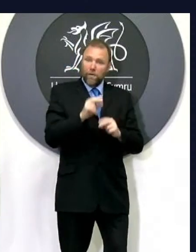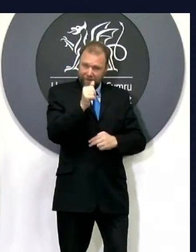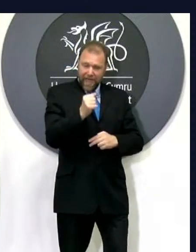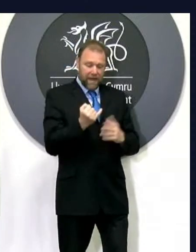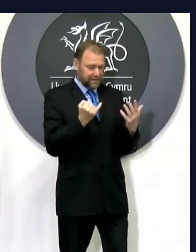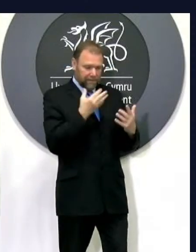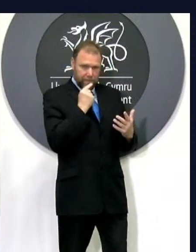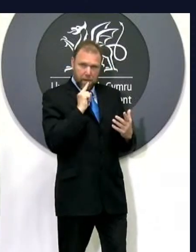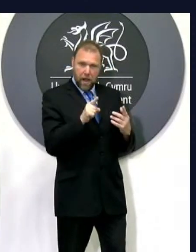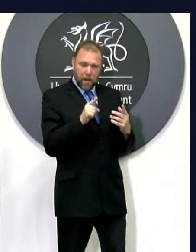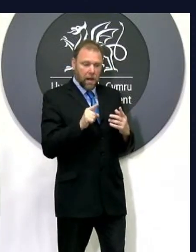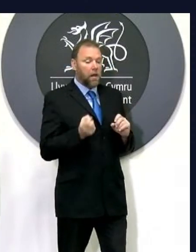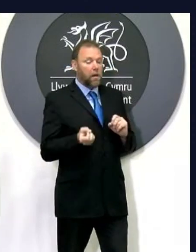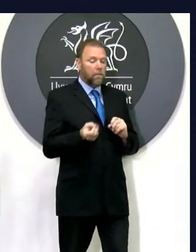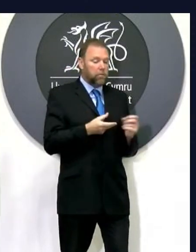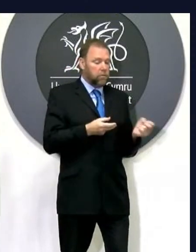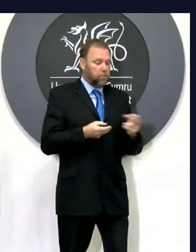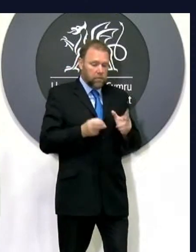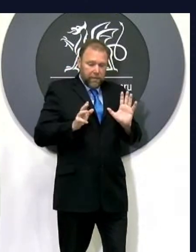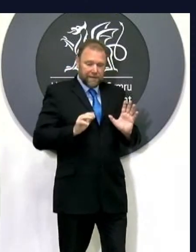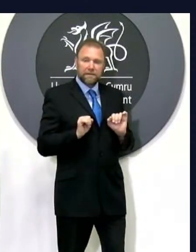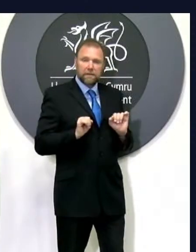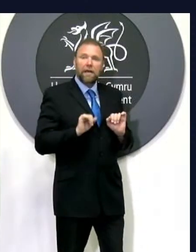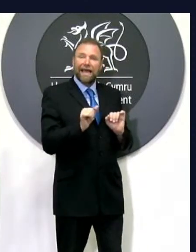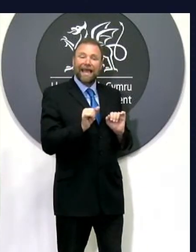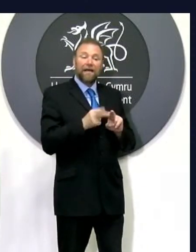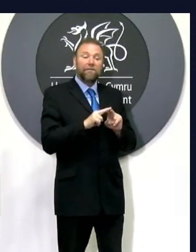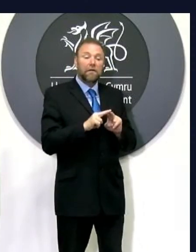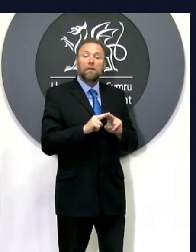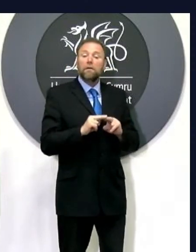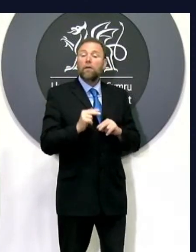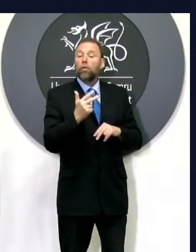households who are able to meet at any one time.